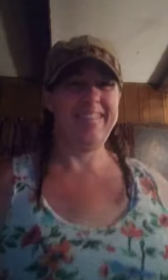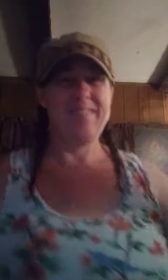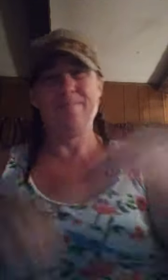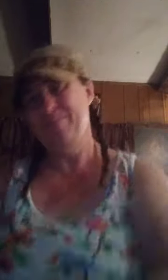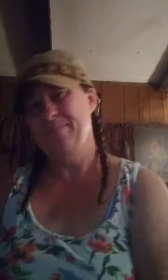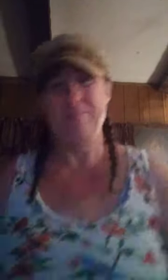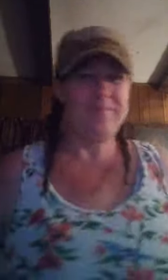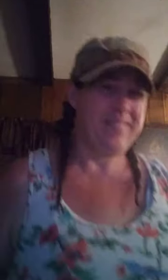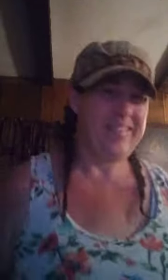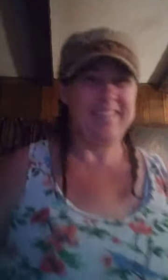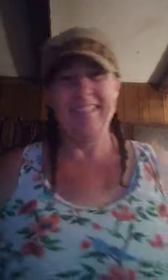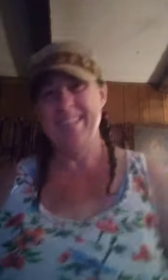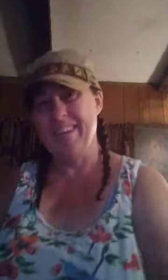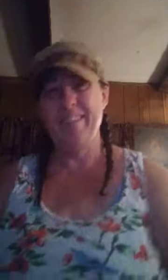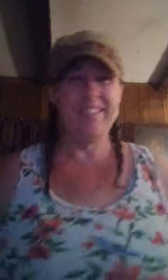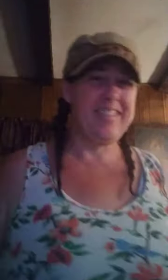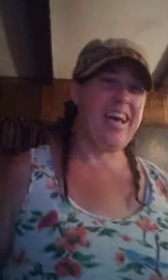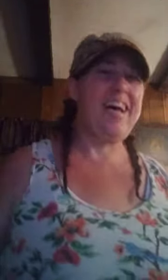And when I reach the other side,